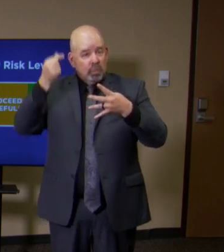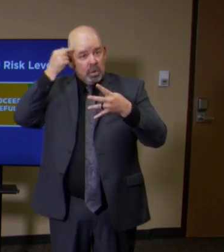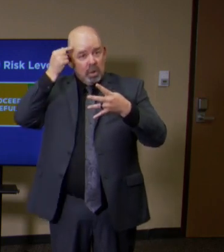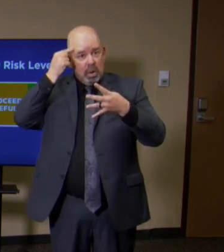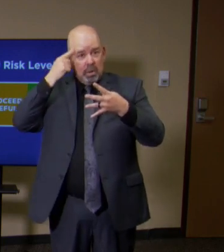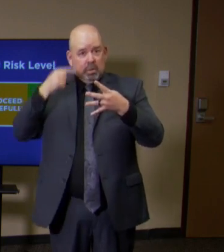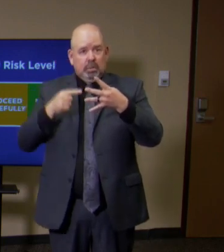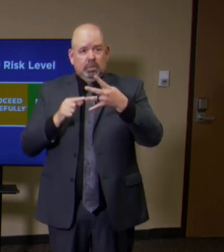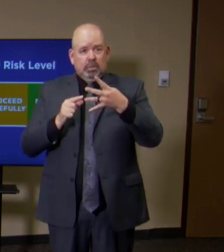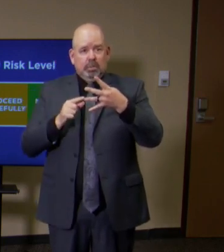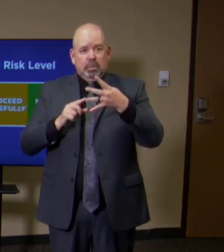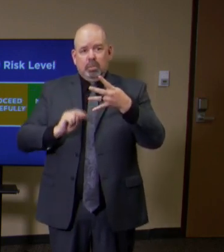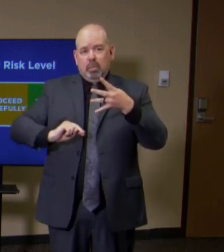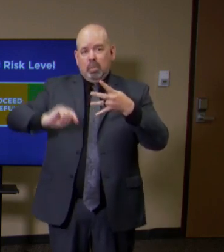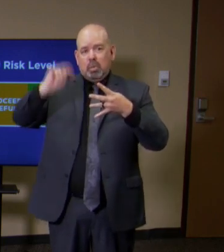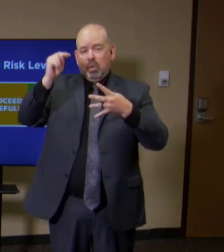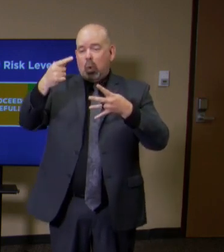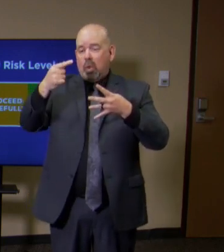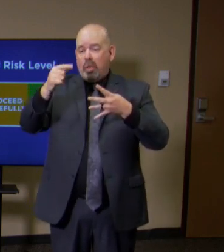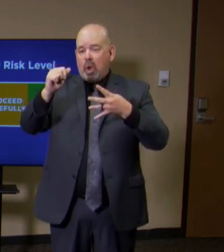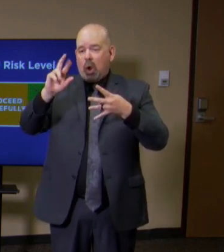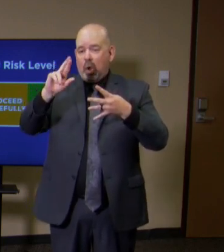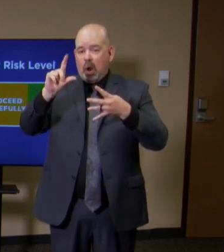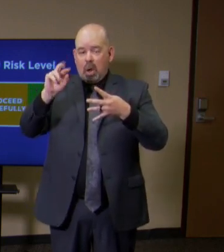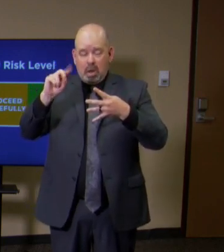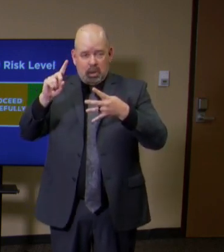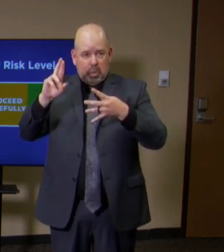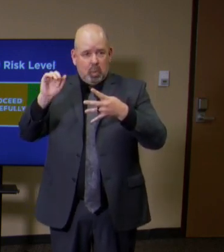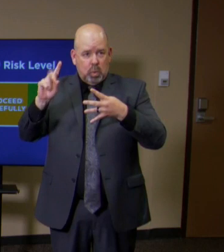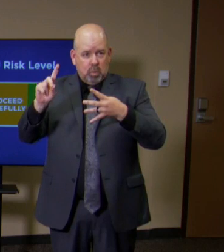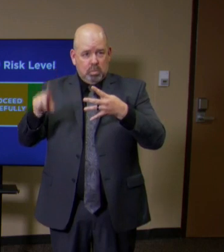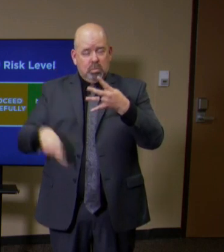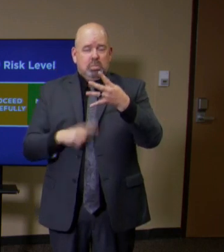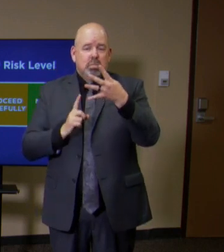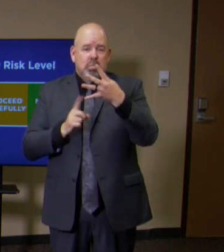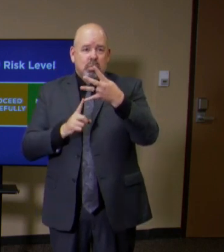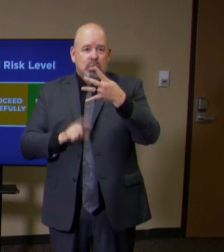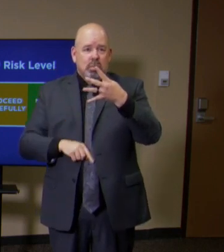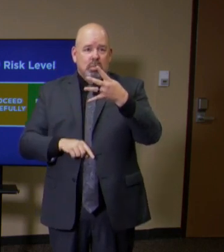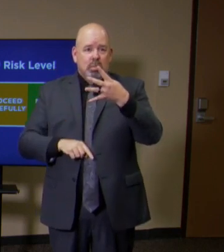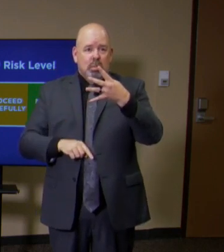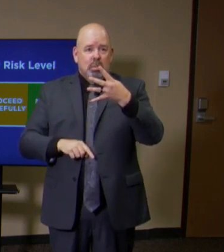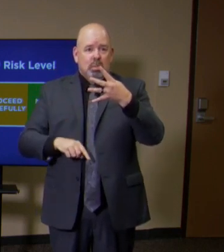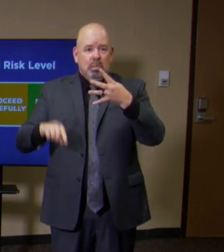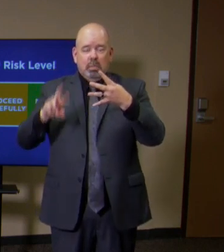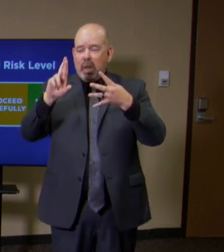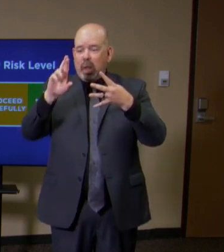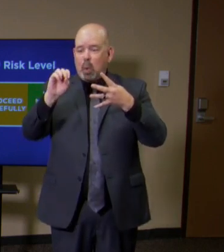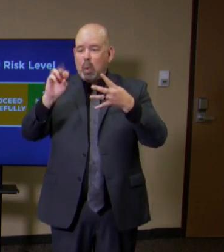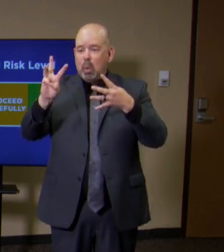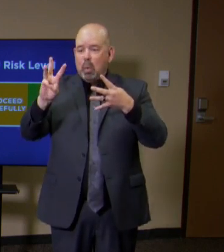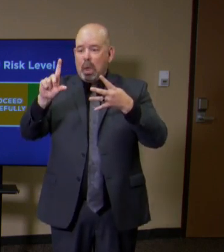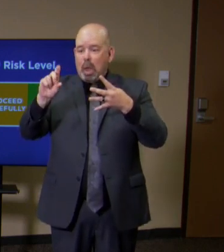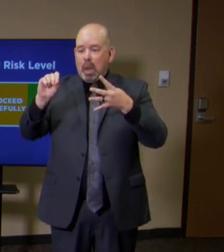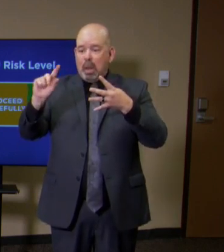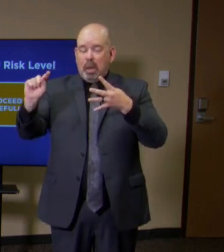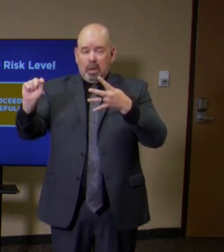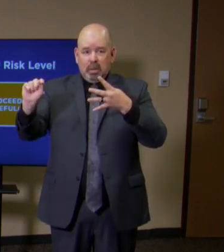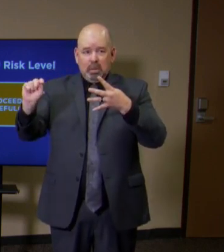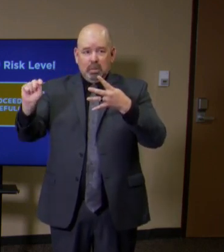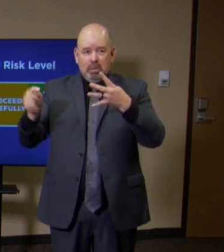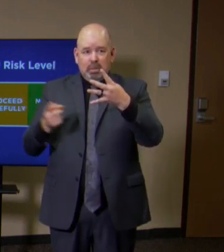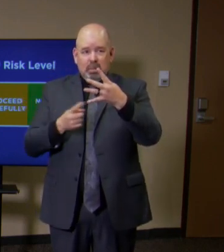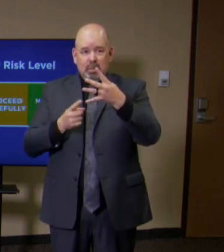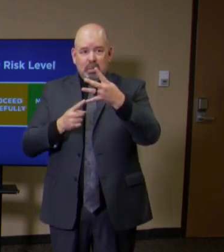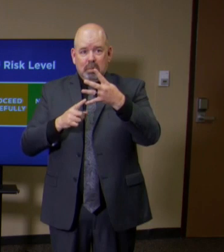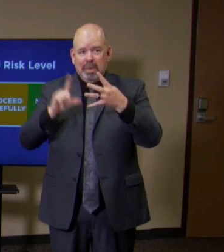5302 North Garland Avenue, and the last one at the Rowlett Walmart, which is at 2501 Lakeview